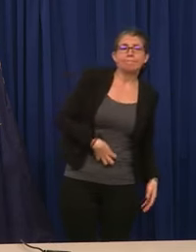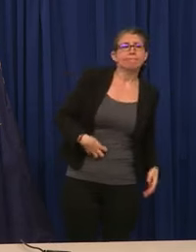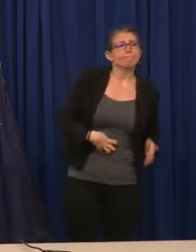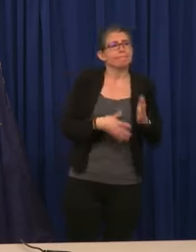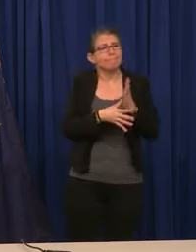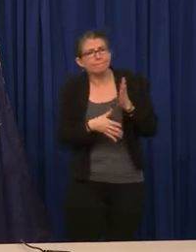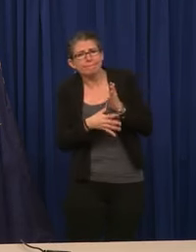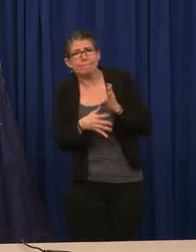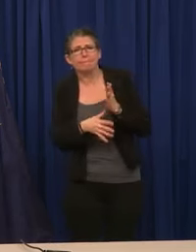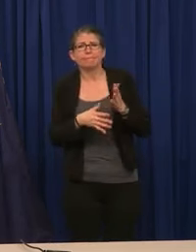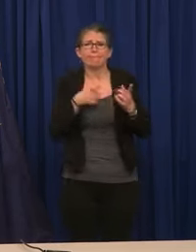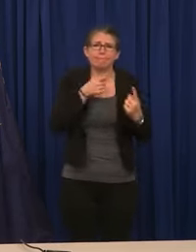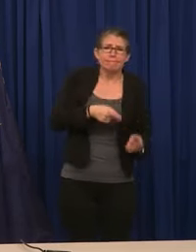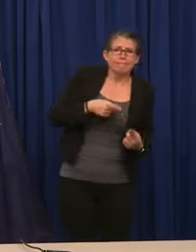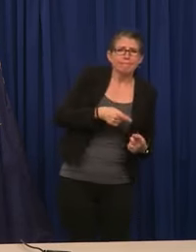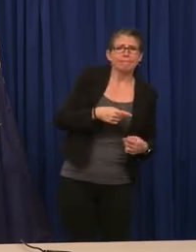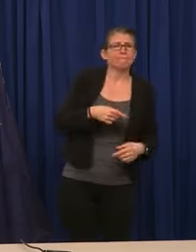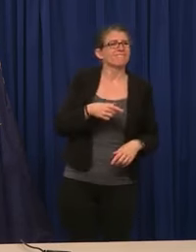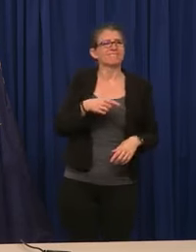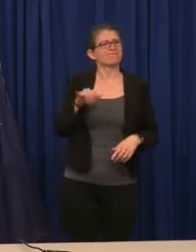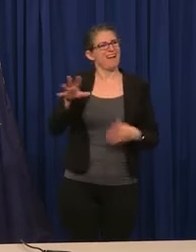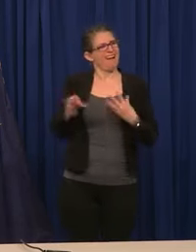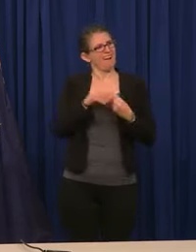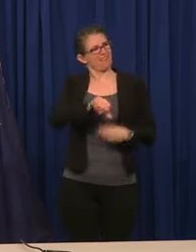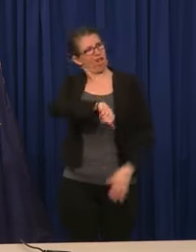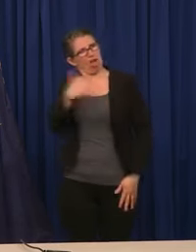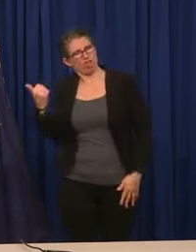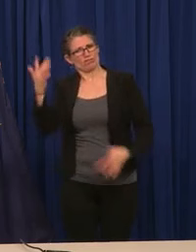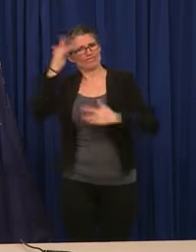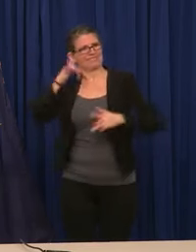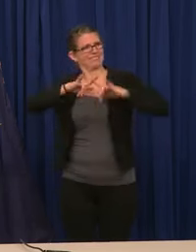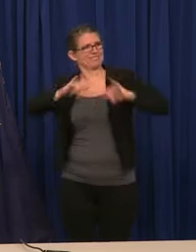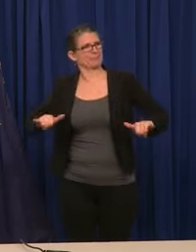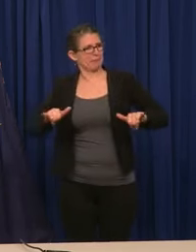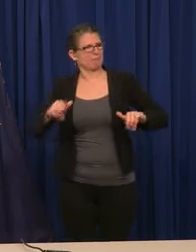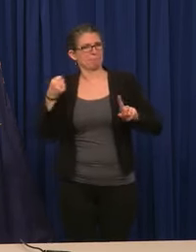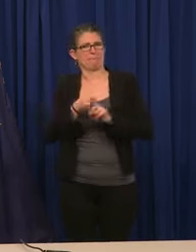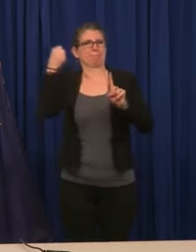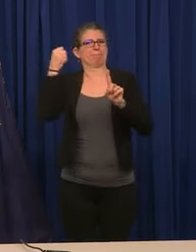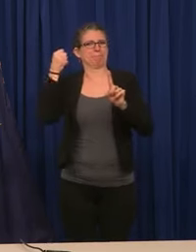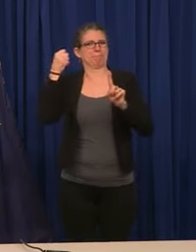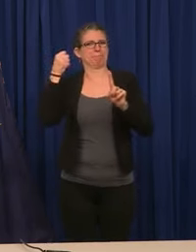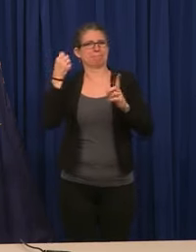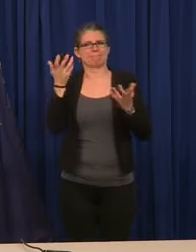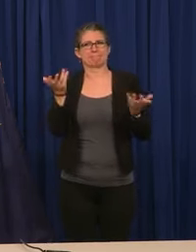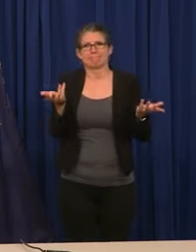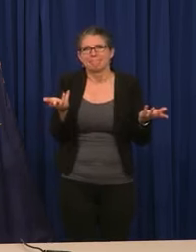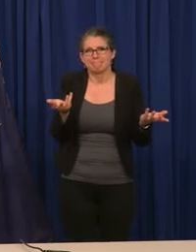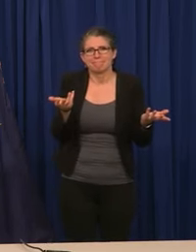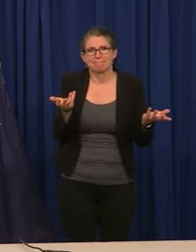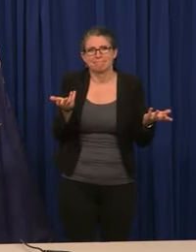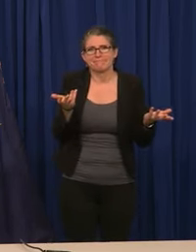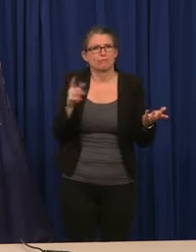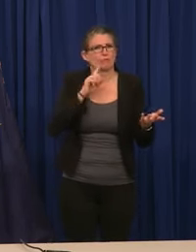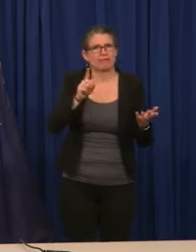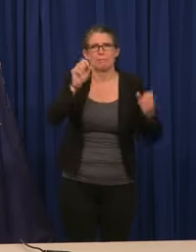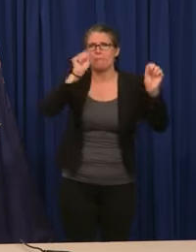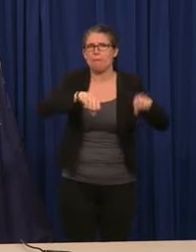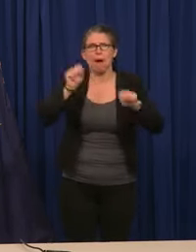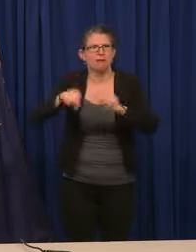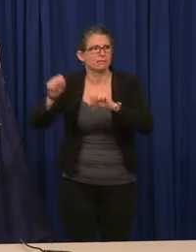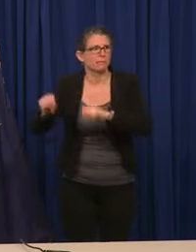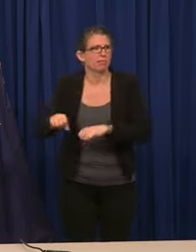not necessarily unique to COVID-19 at all. Even other viruses in the same family as